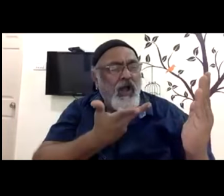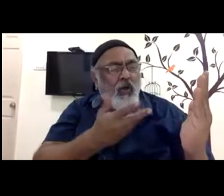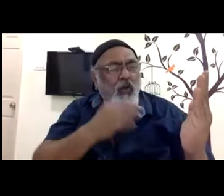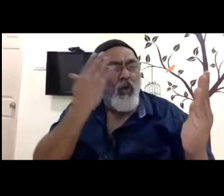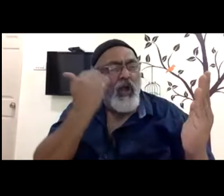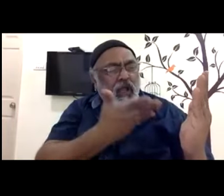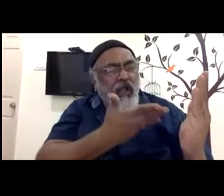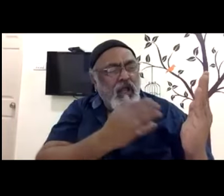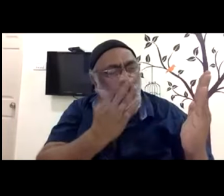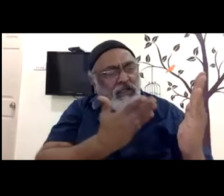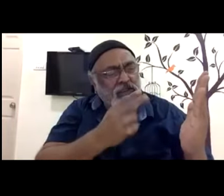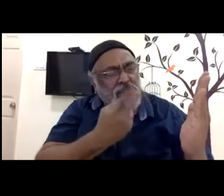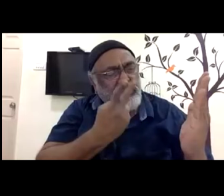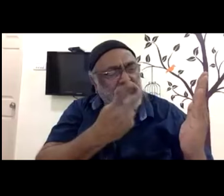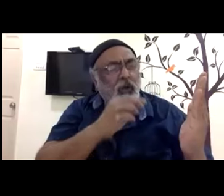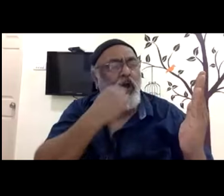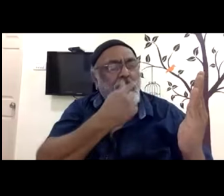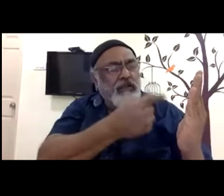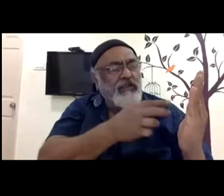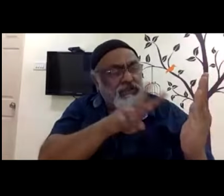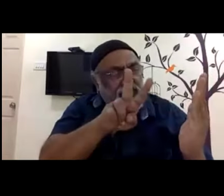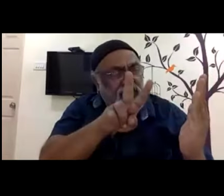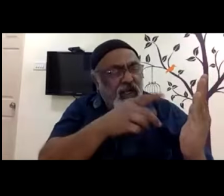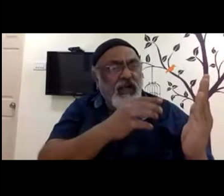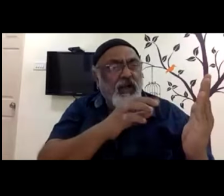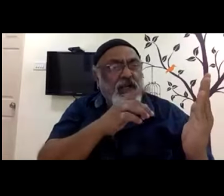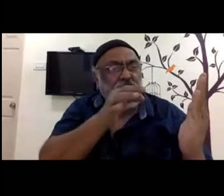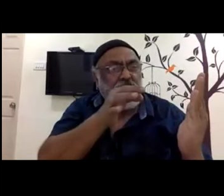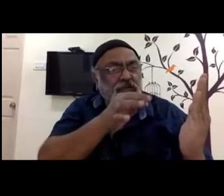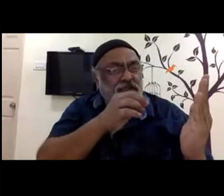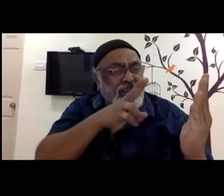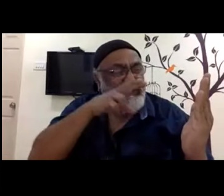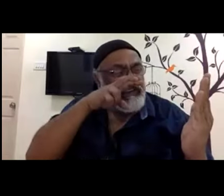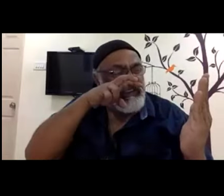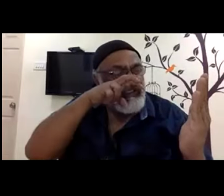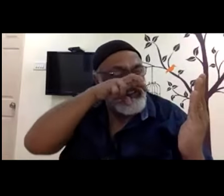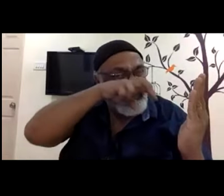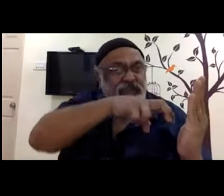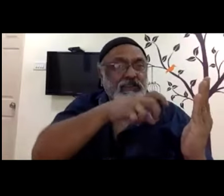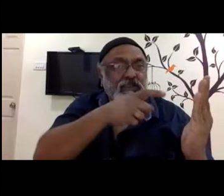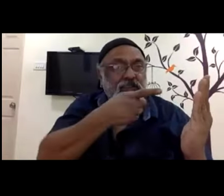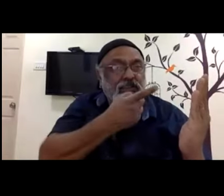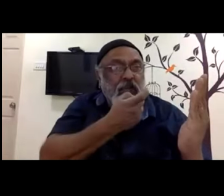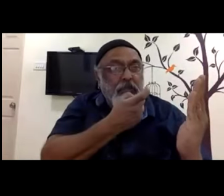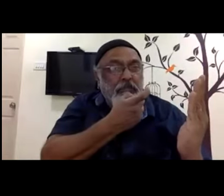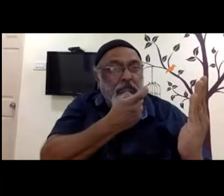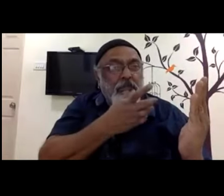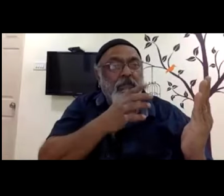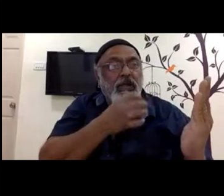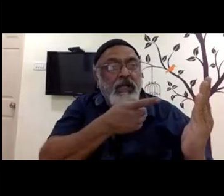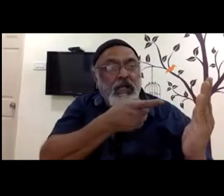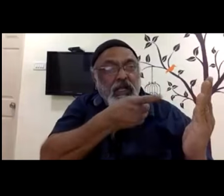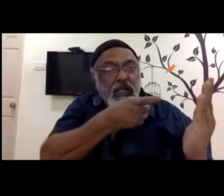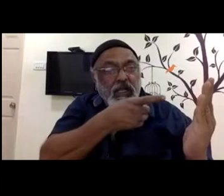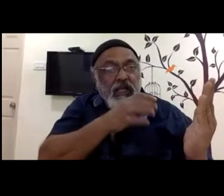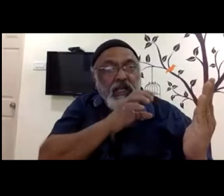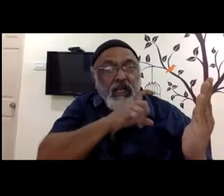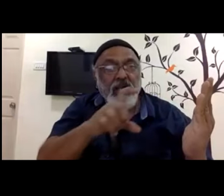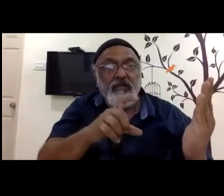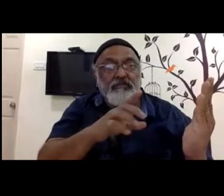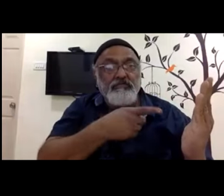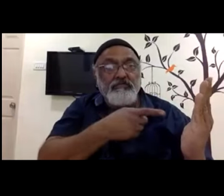it being said like that? And things like that. There are set procedures that research follows. It is